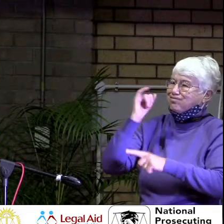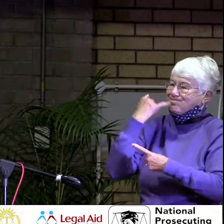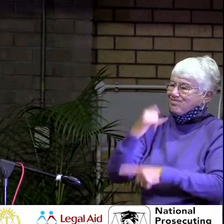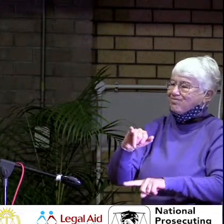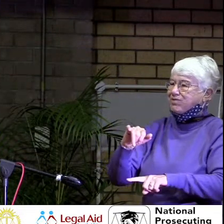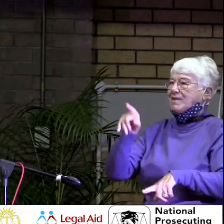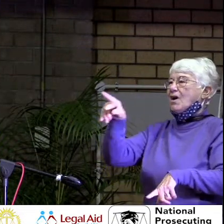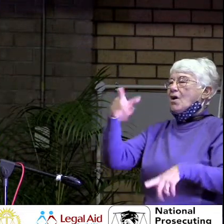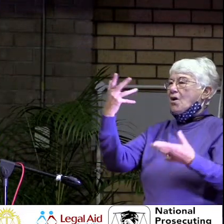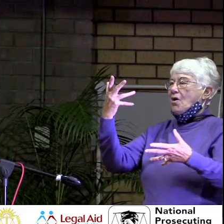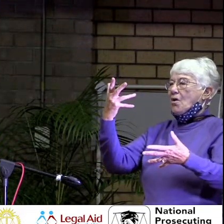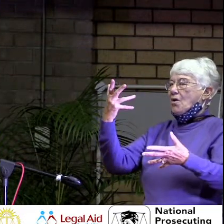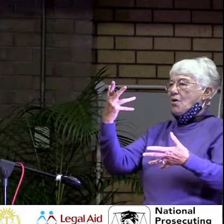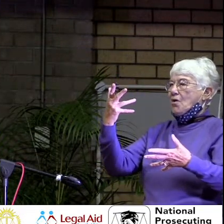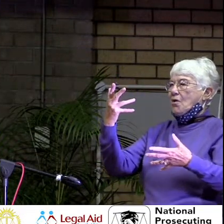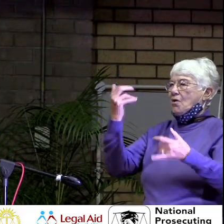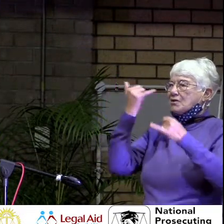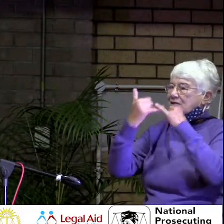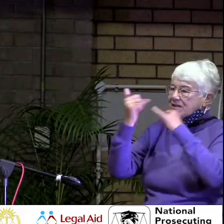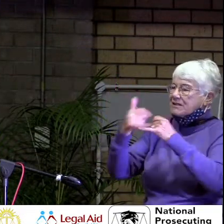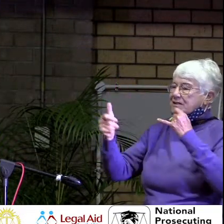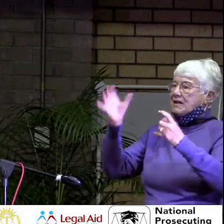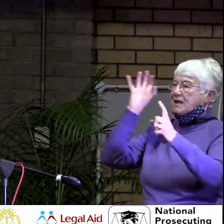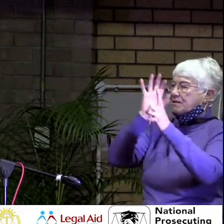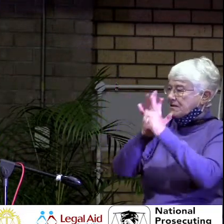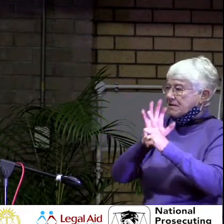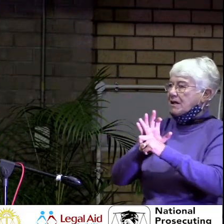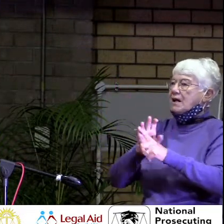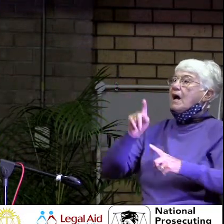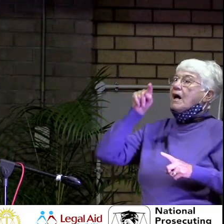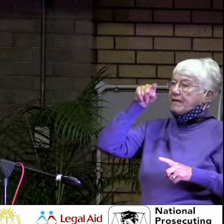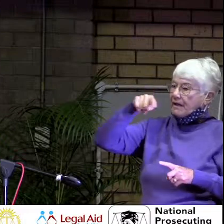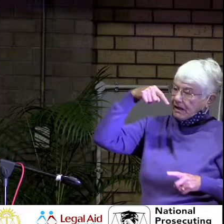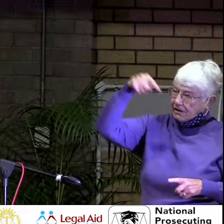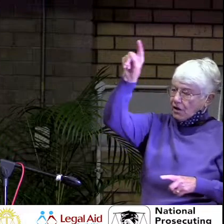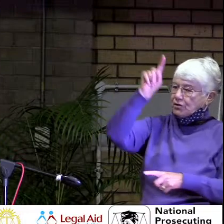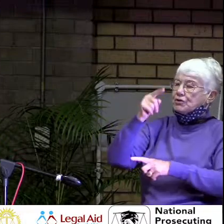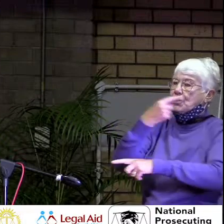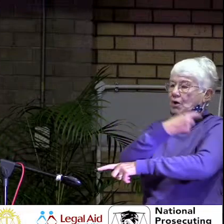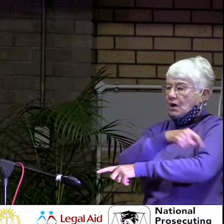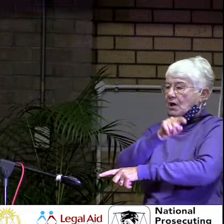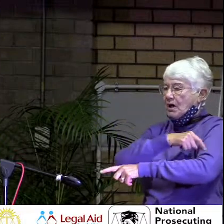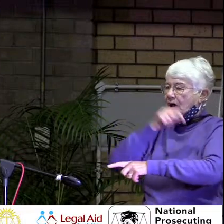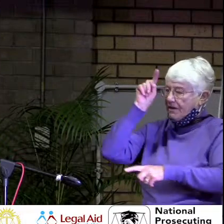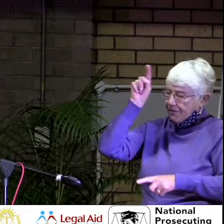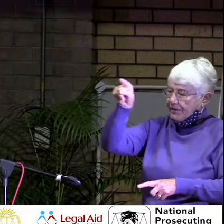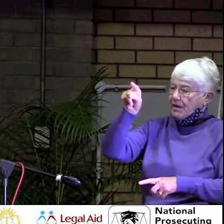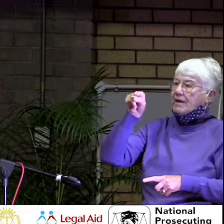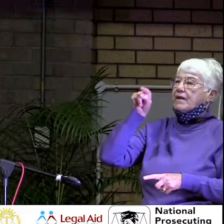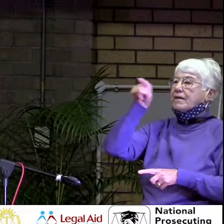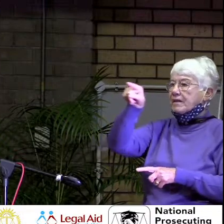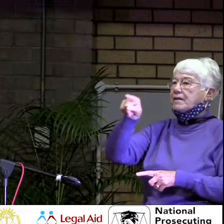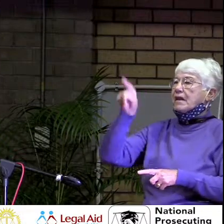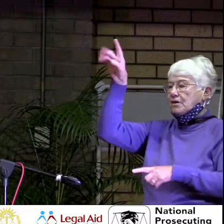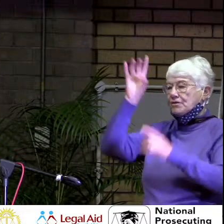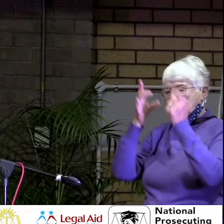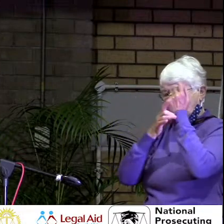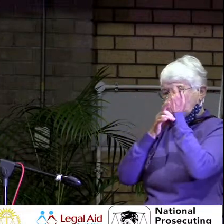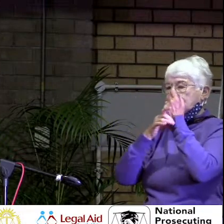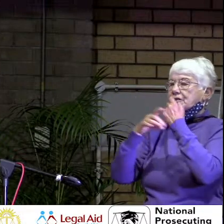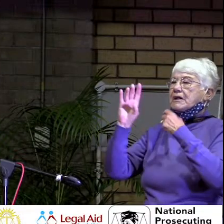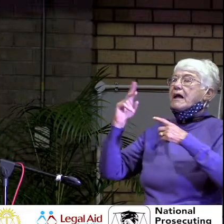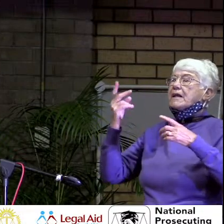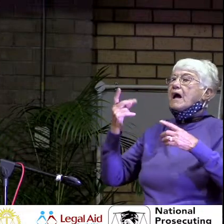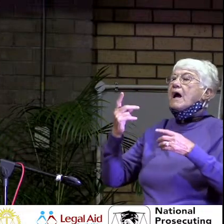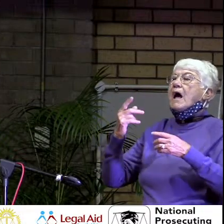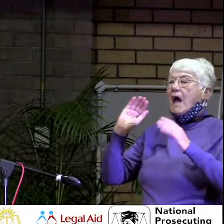go there. They can be medically treated and they can also have evidence taken. Your